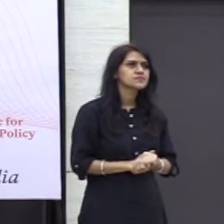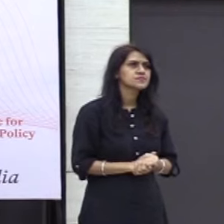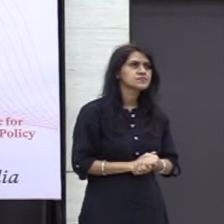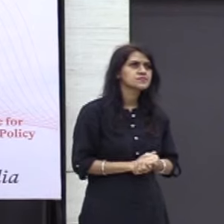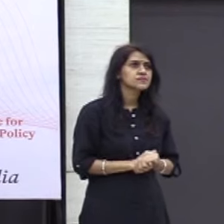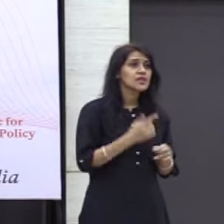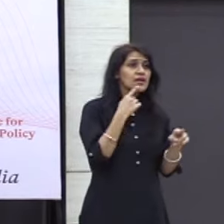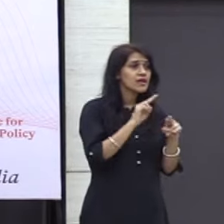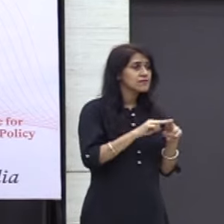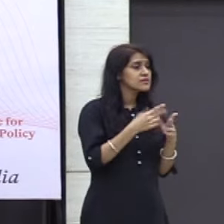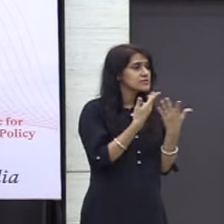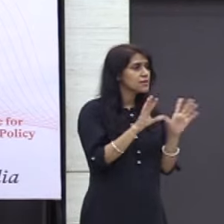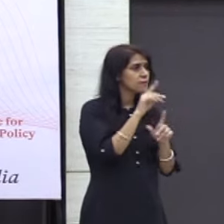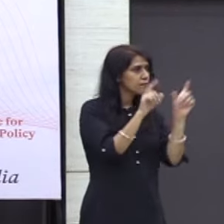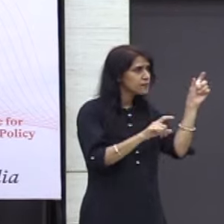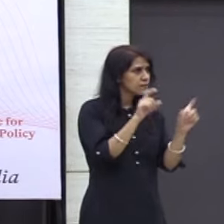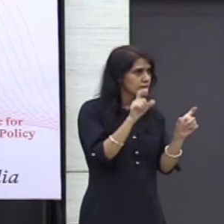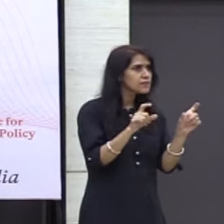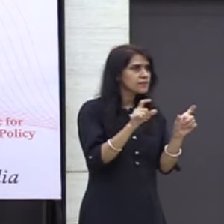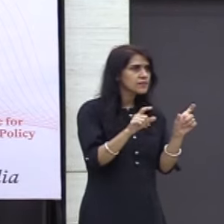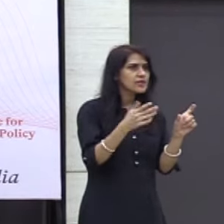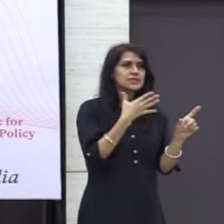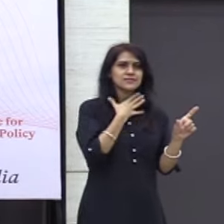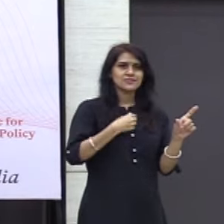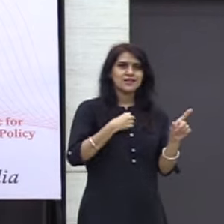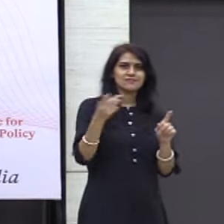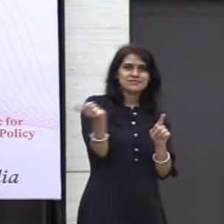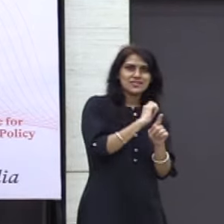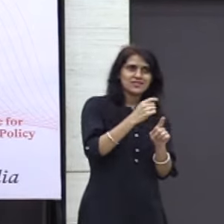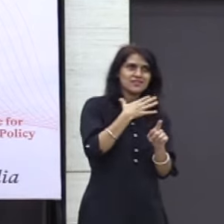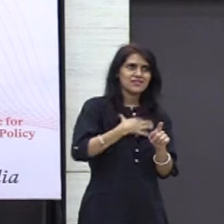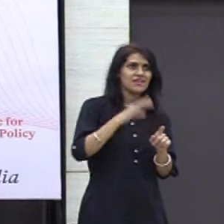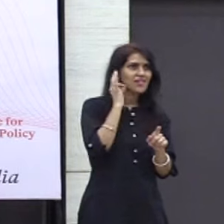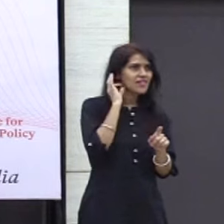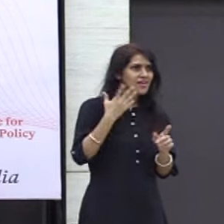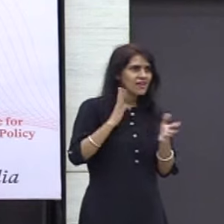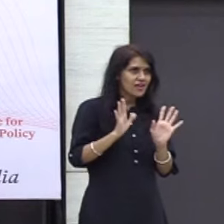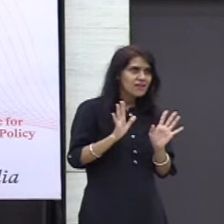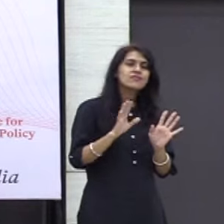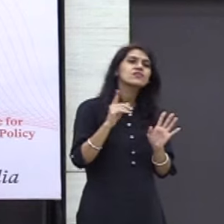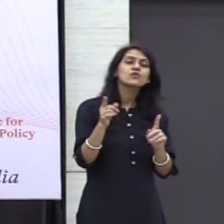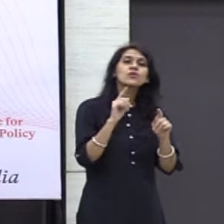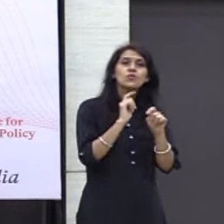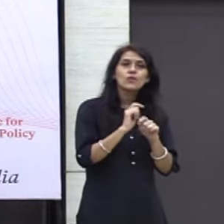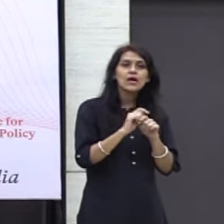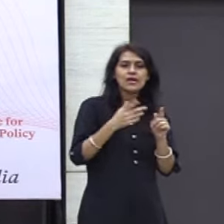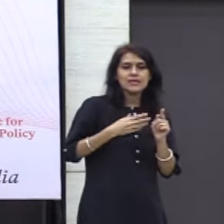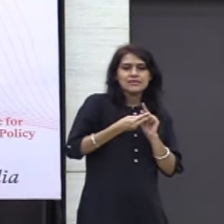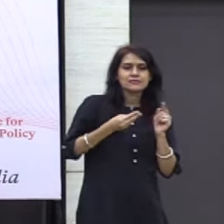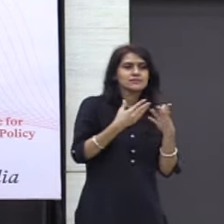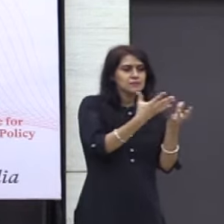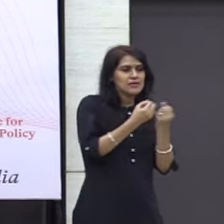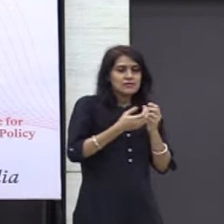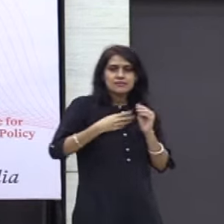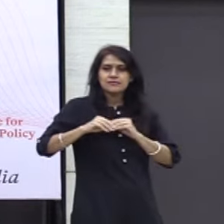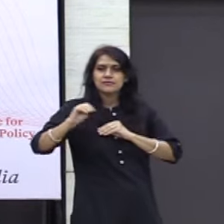So if somebody does any chain snacking and goes and sells it and gives it to another person who is found